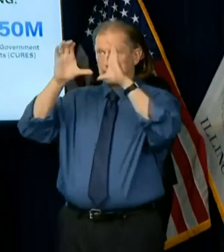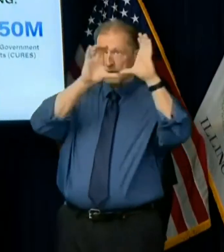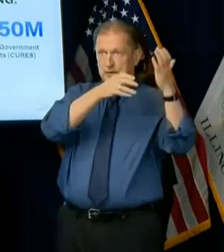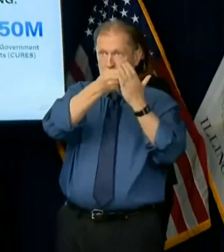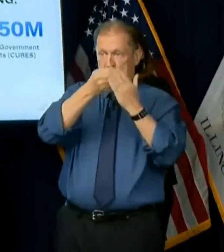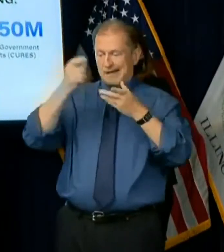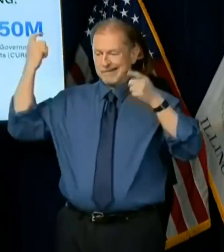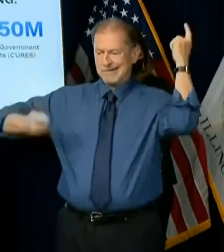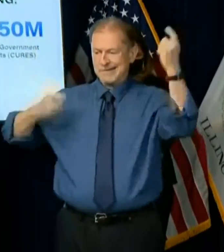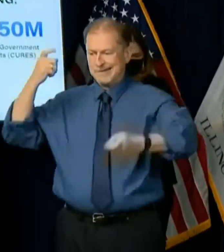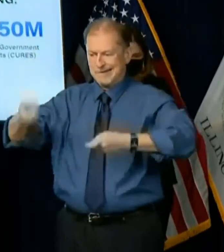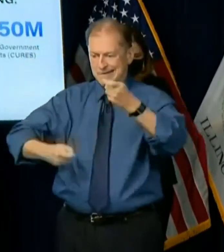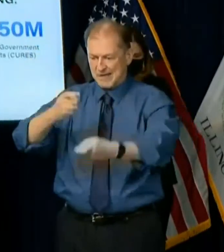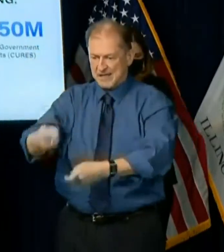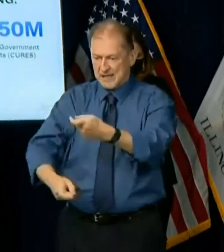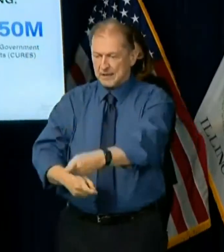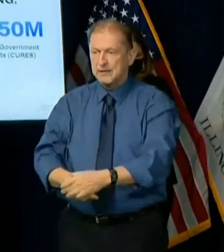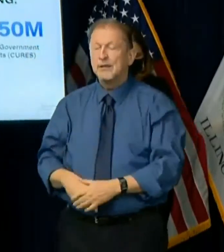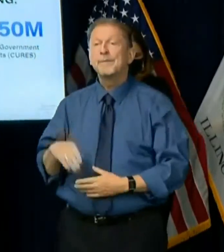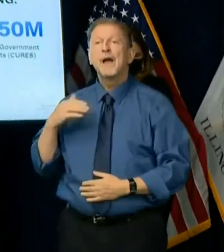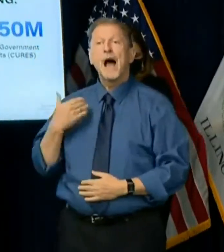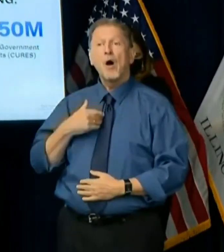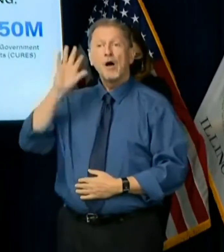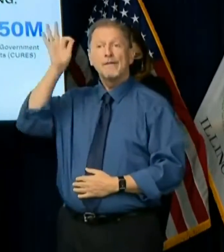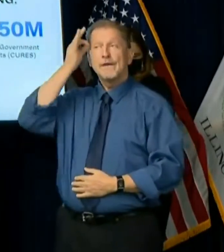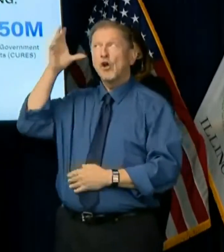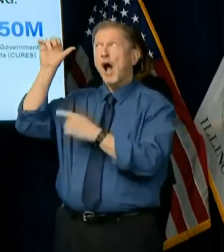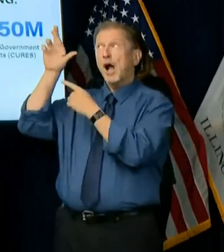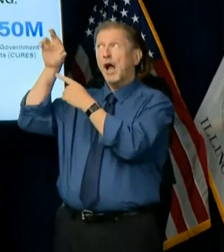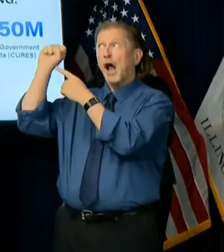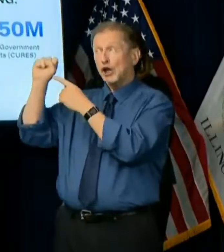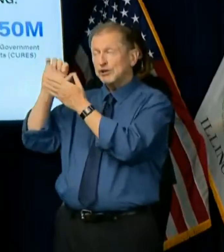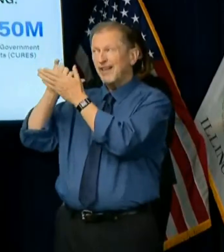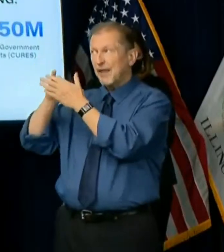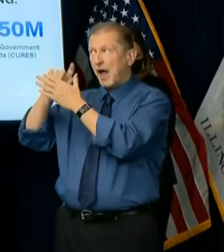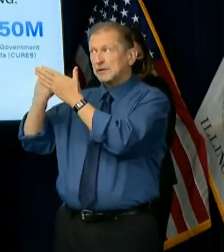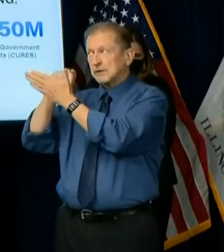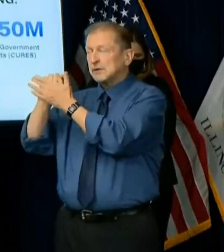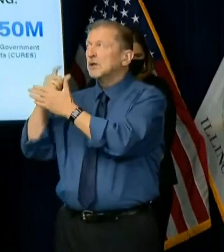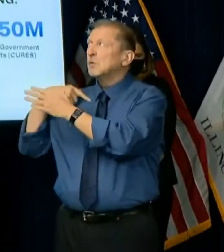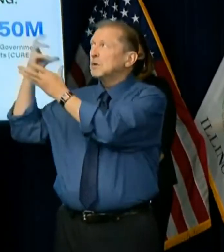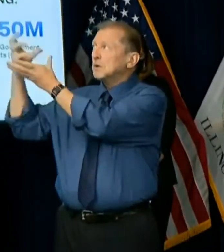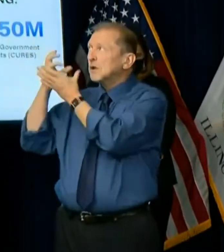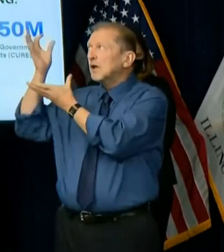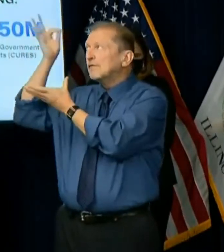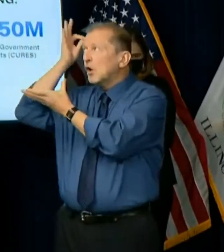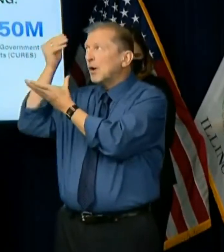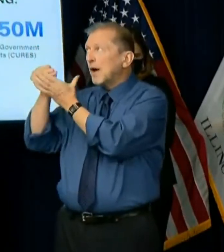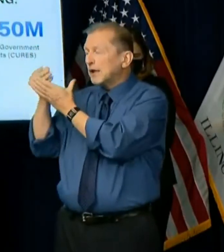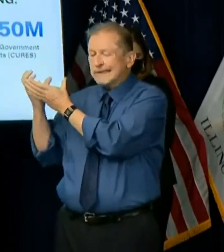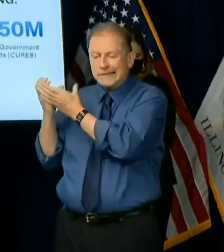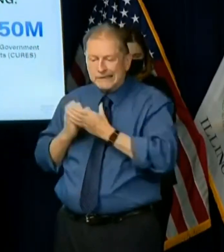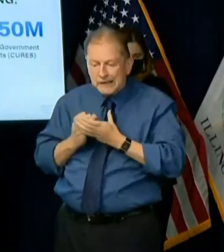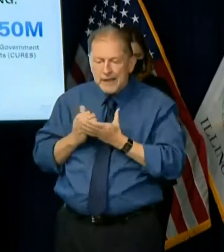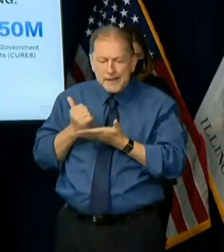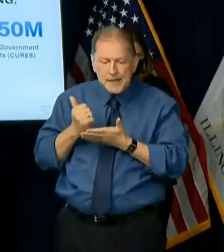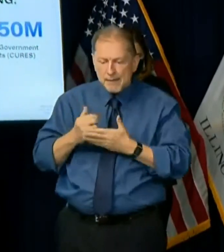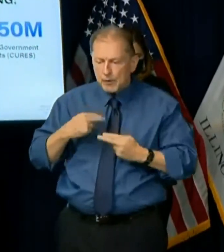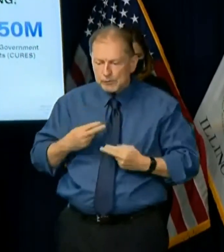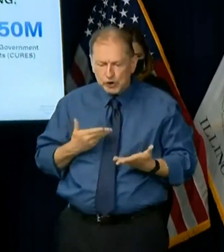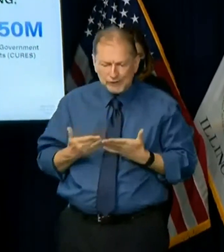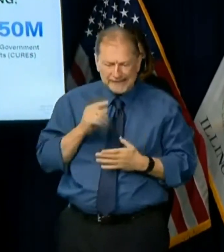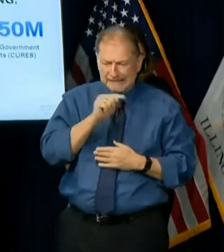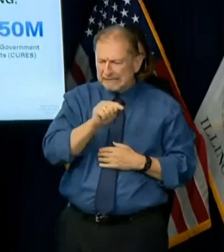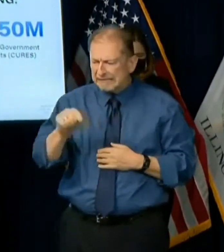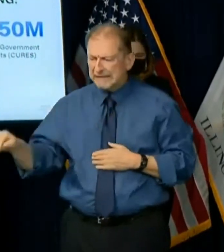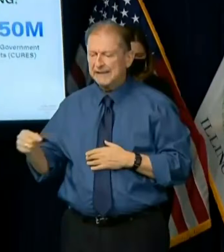administration focused our federal CARES Act dollars on areas of the economy and necessary human services to reduce the pain